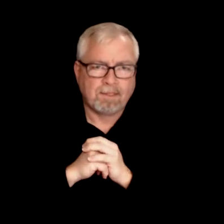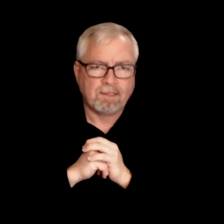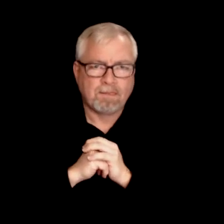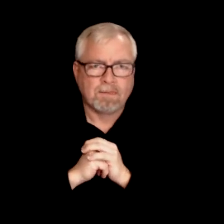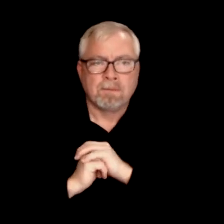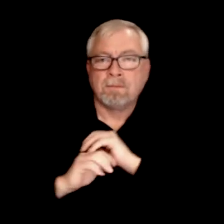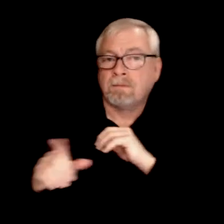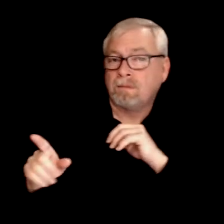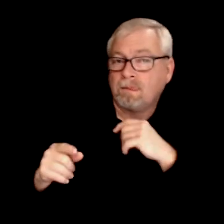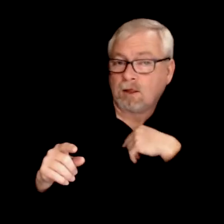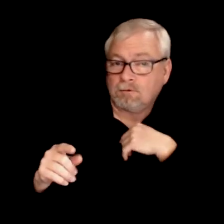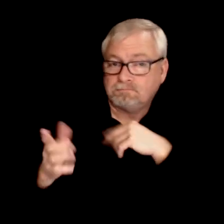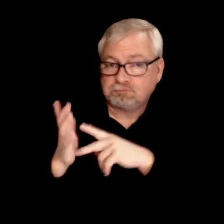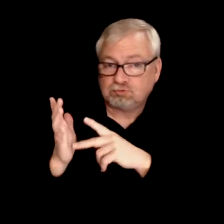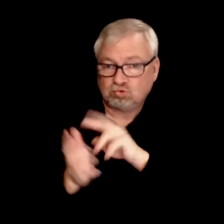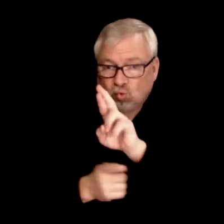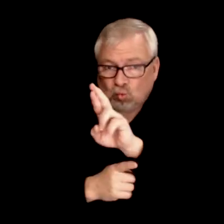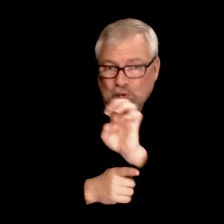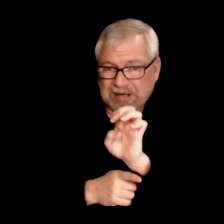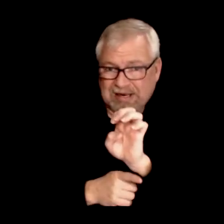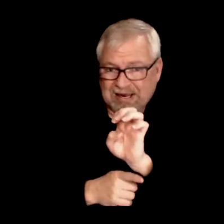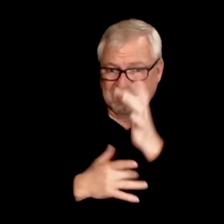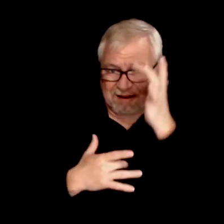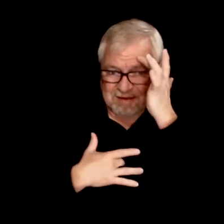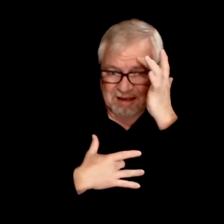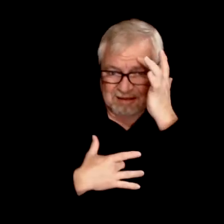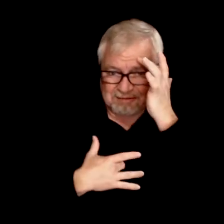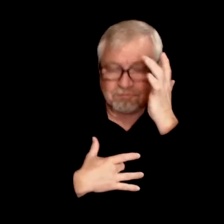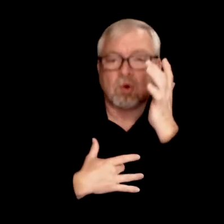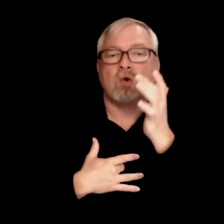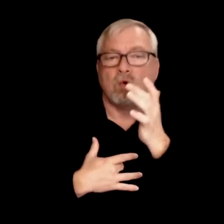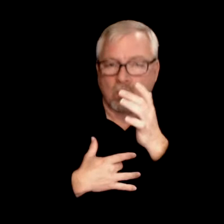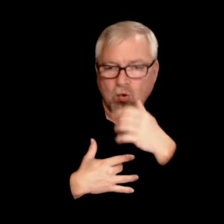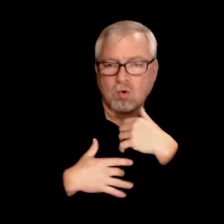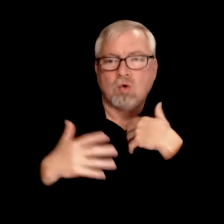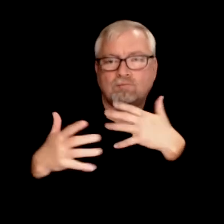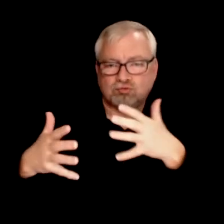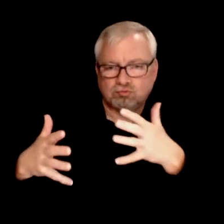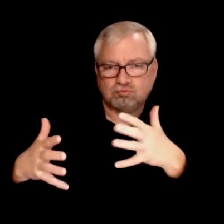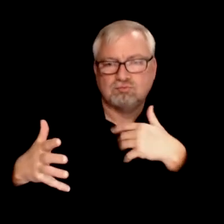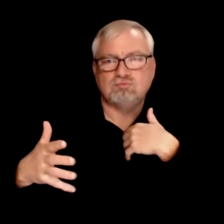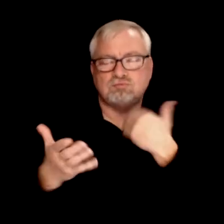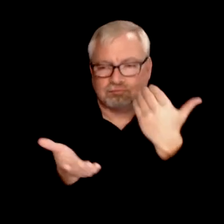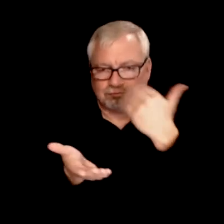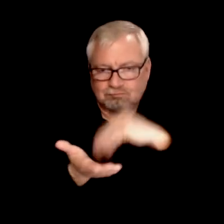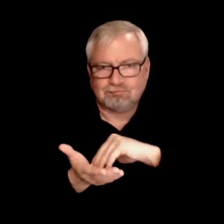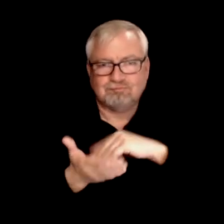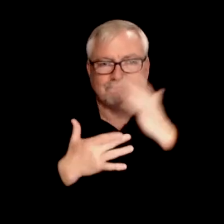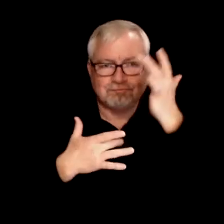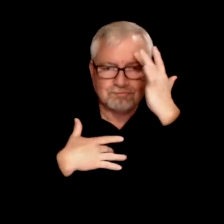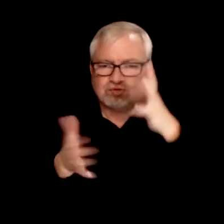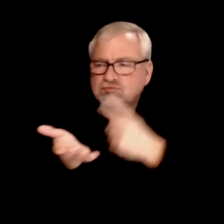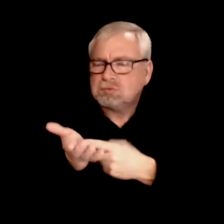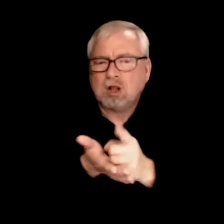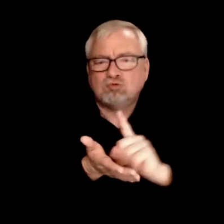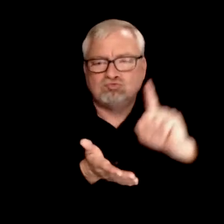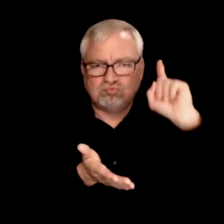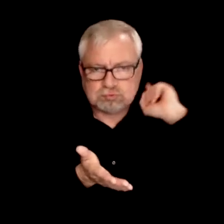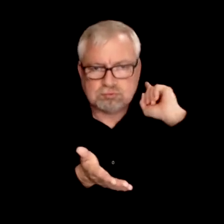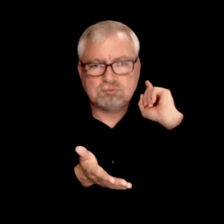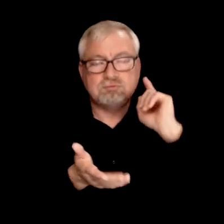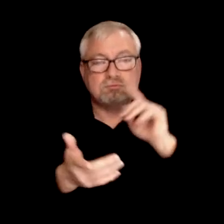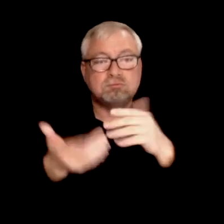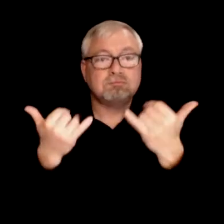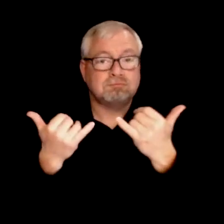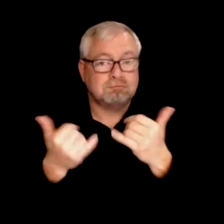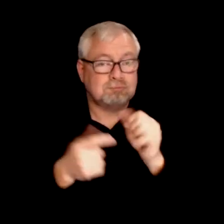I think we talked about this a number of weeks ago on a call, but in order for a situation to be referred